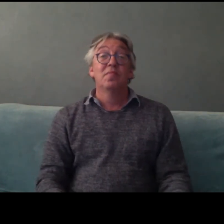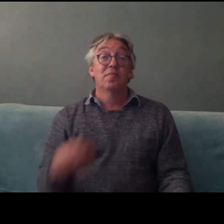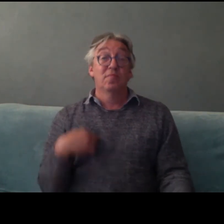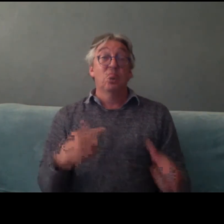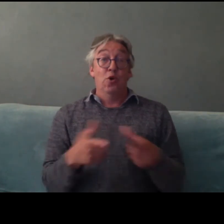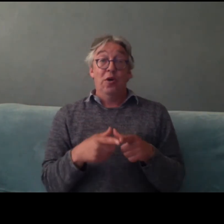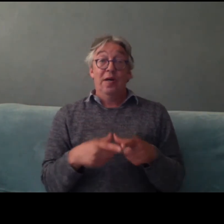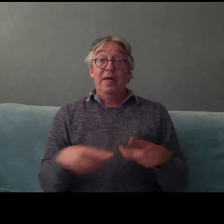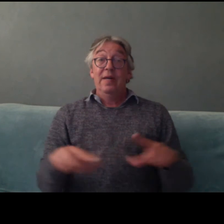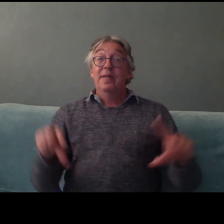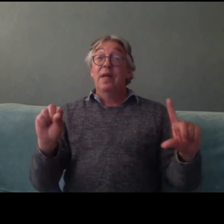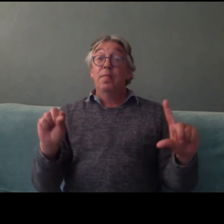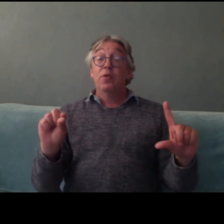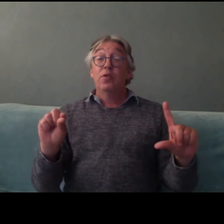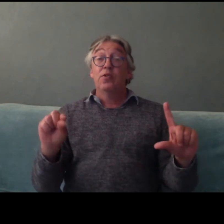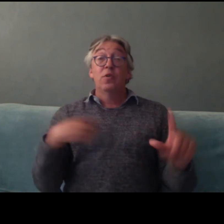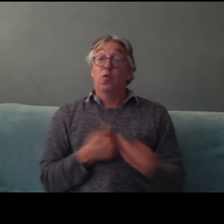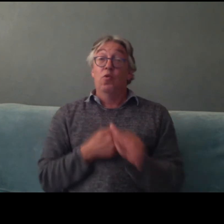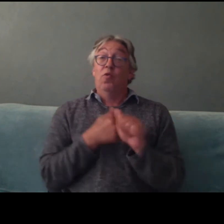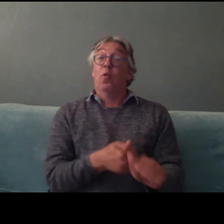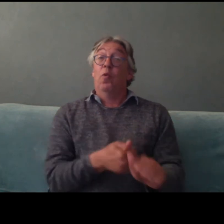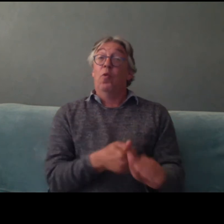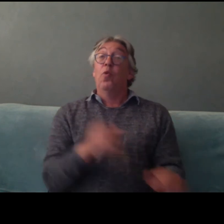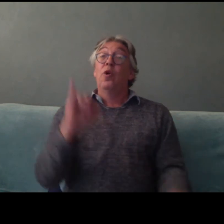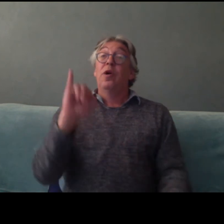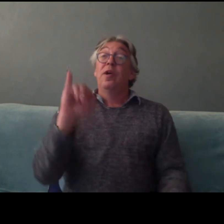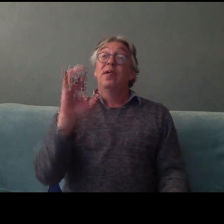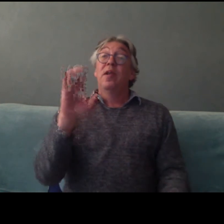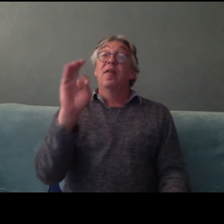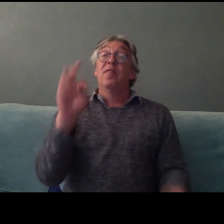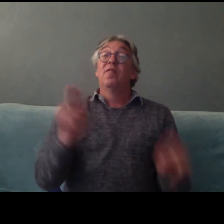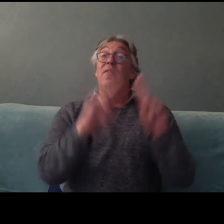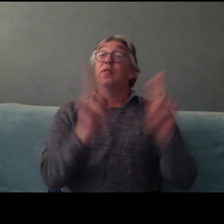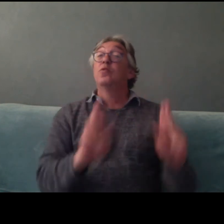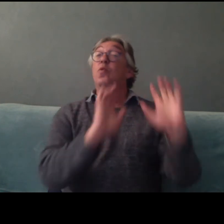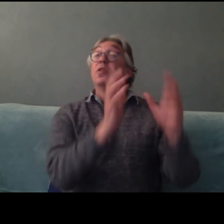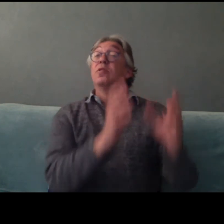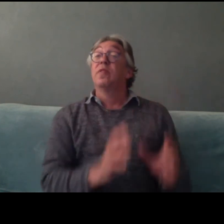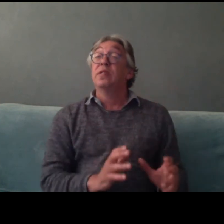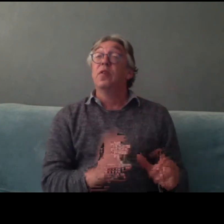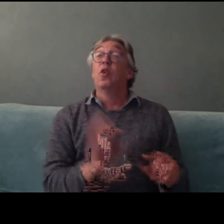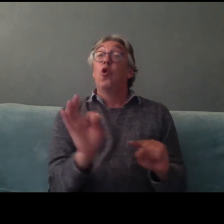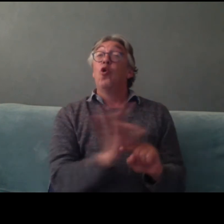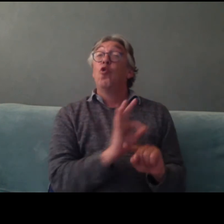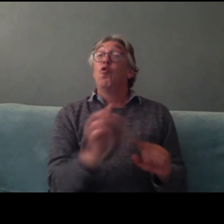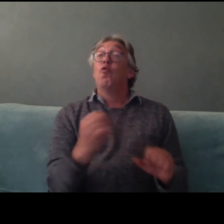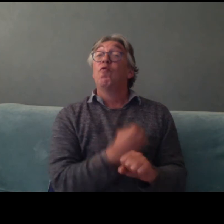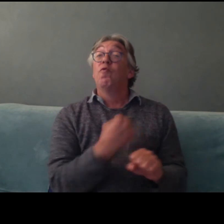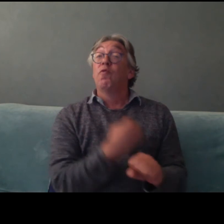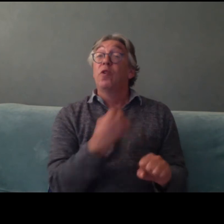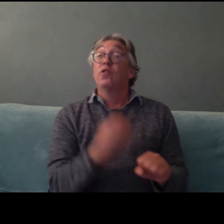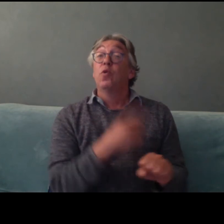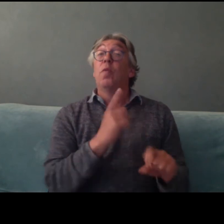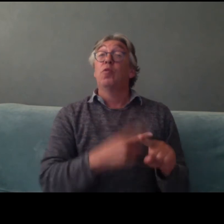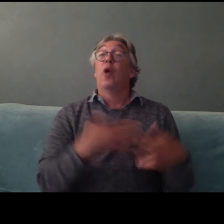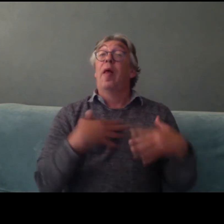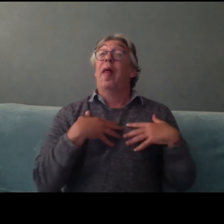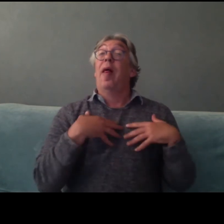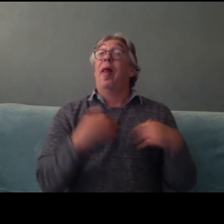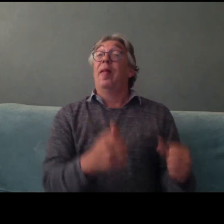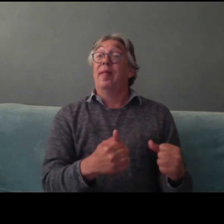use the International Classification of Functioning, Disability and Health Manual, a tool developed